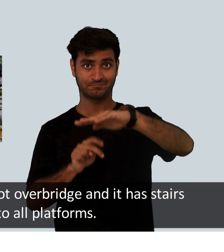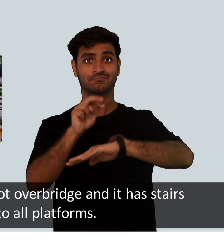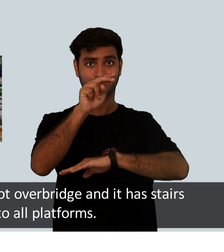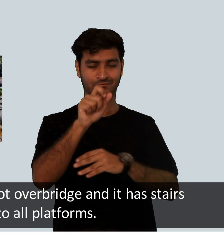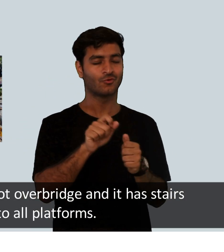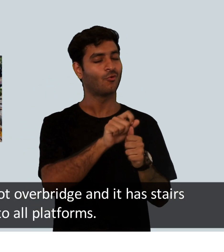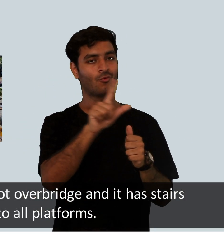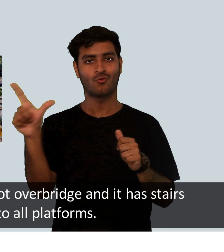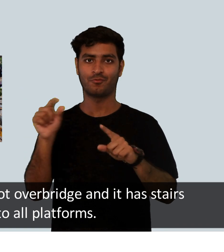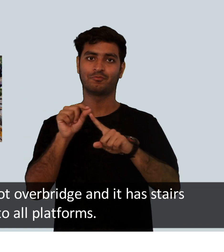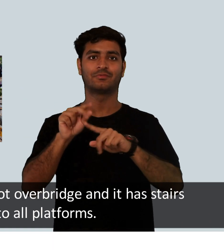platforms.